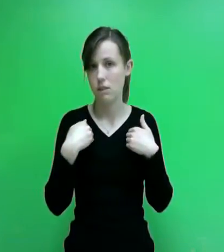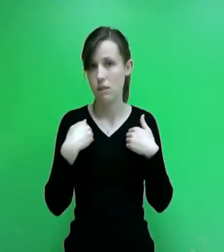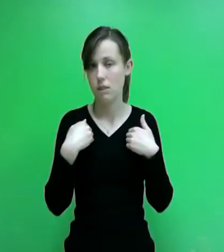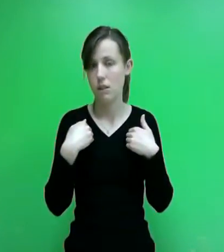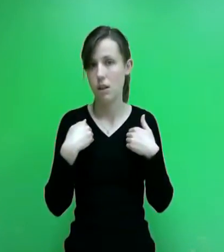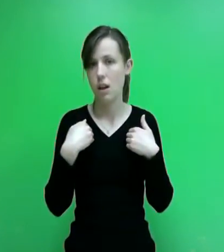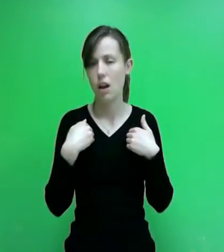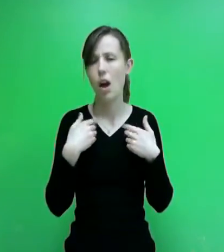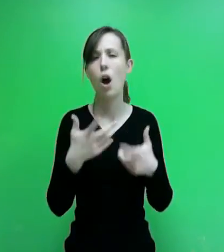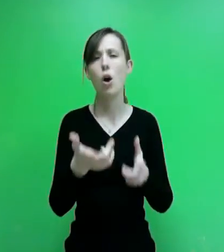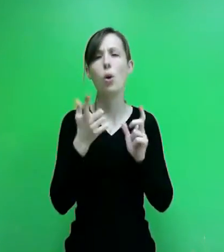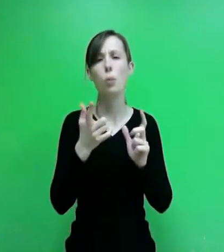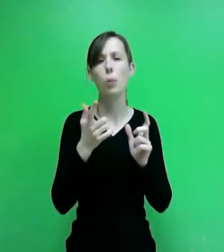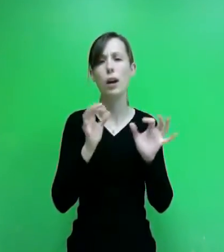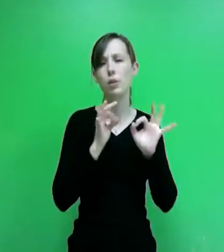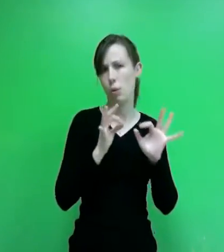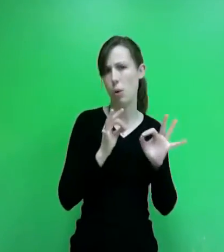Quick little note on Fourth Amendment.